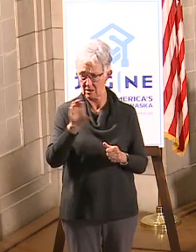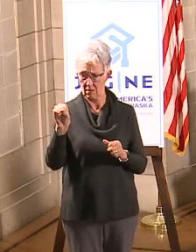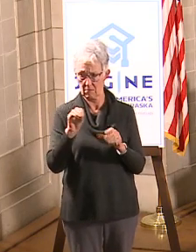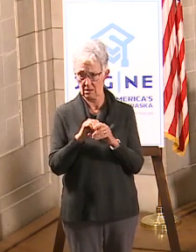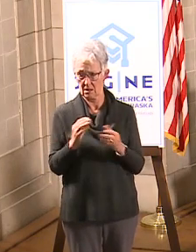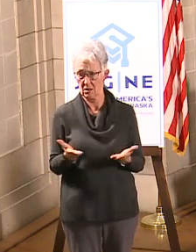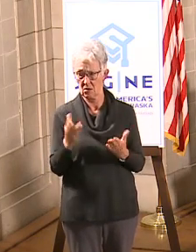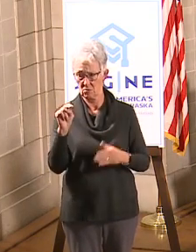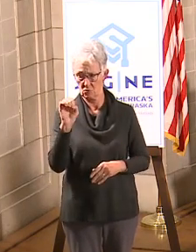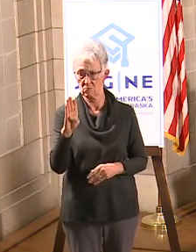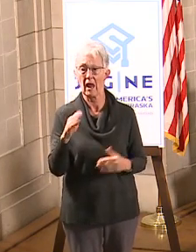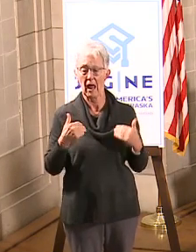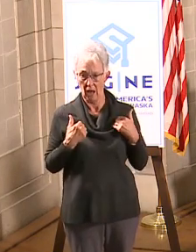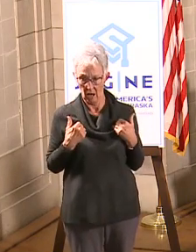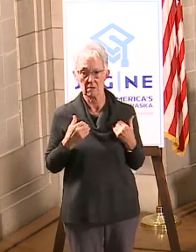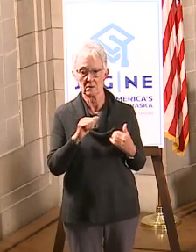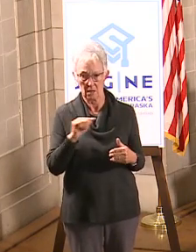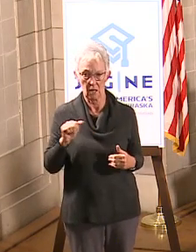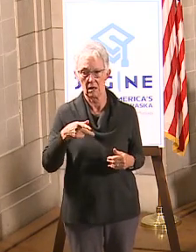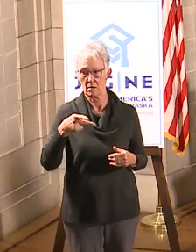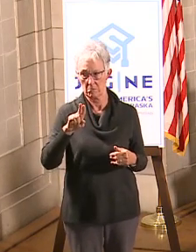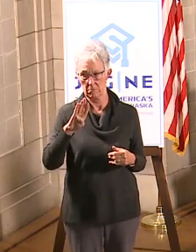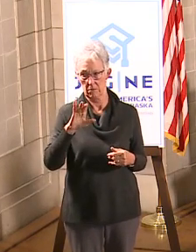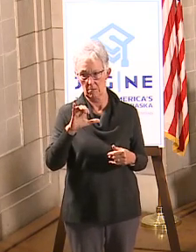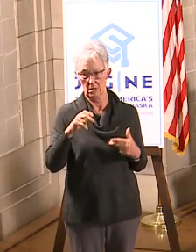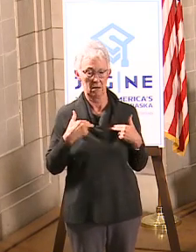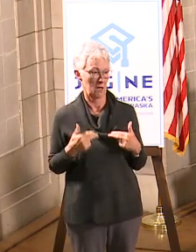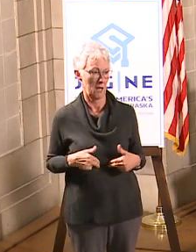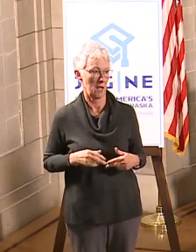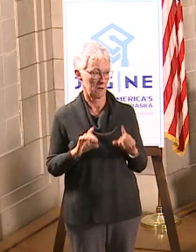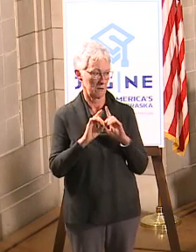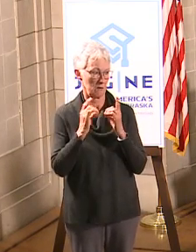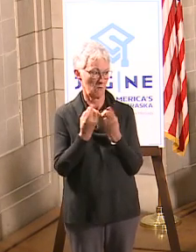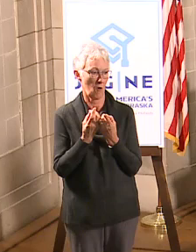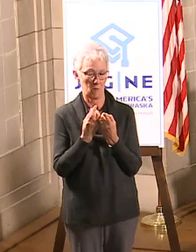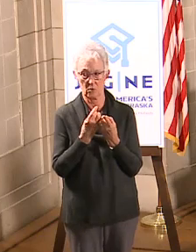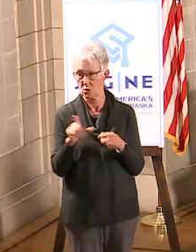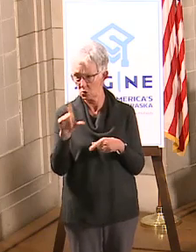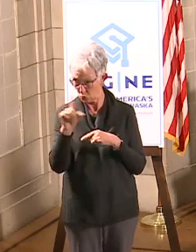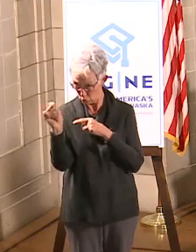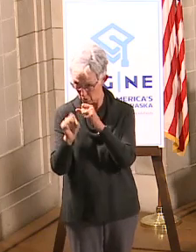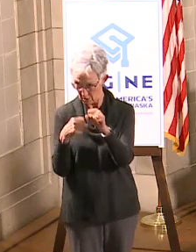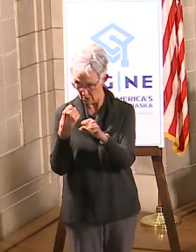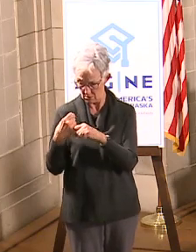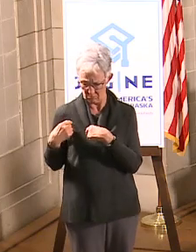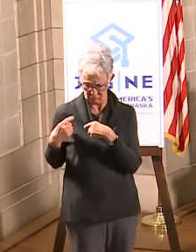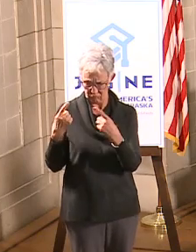department. This marks 20 years now that this has been taking place,